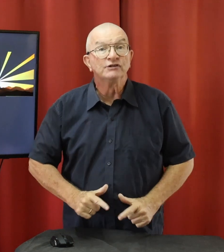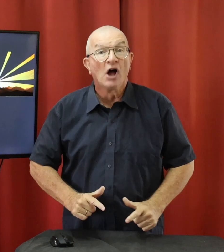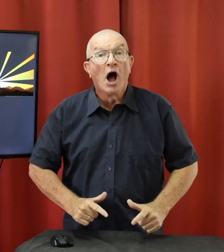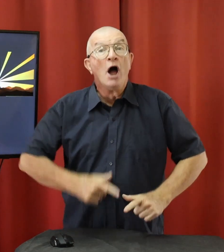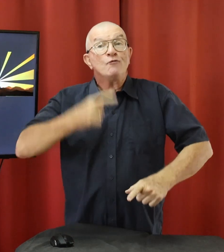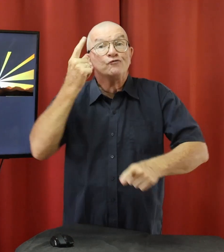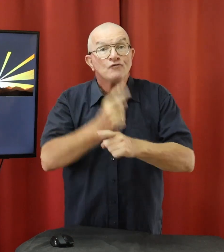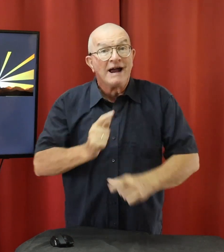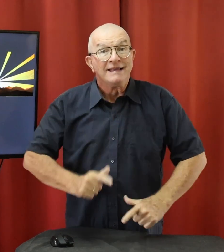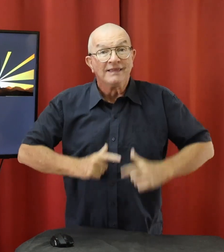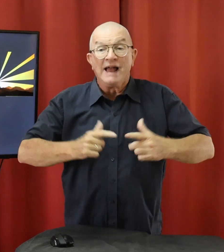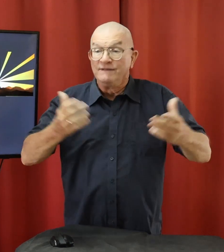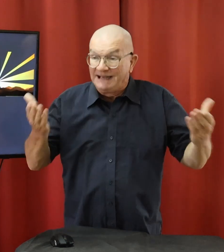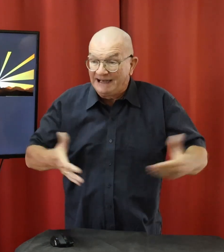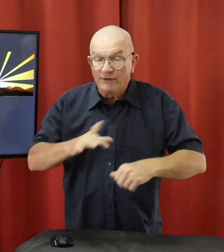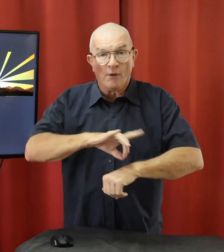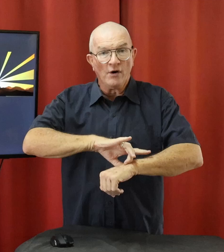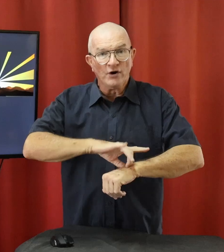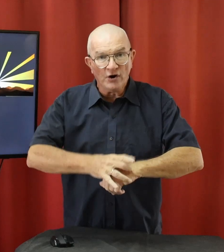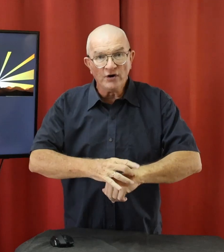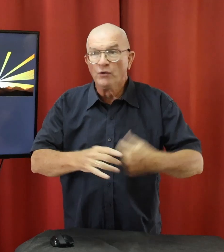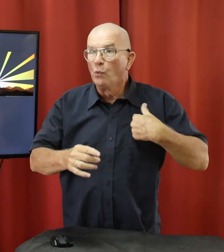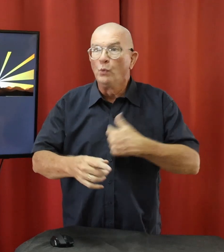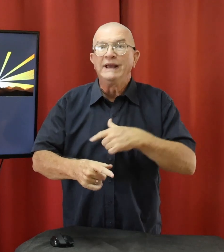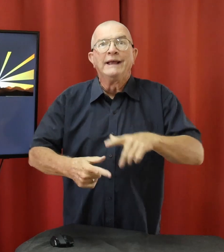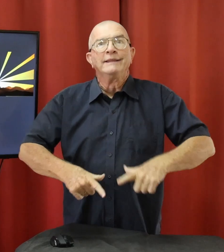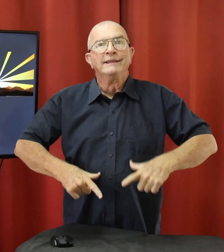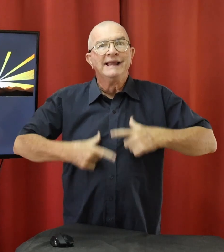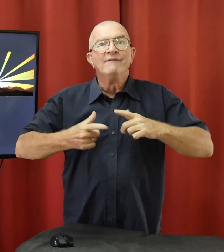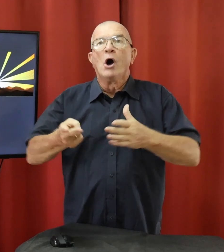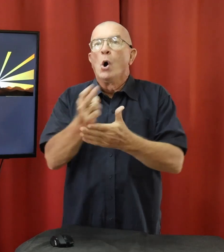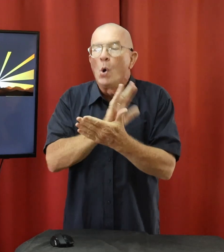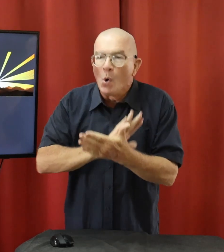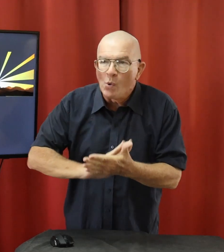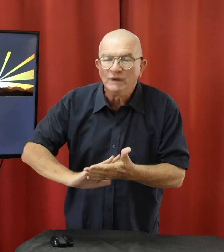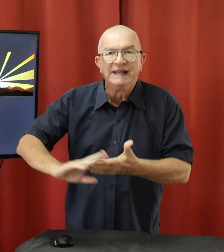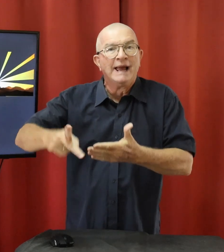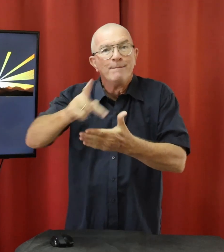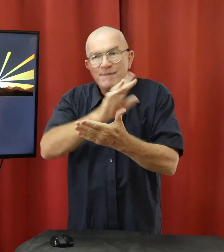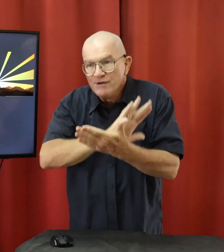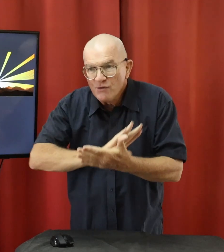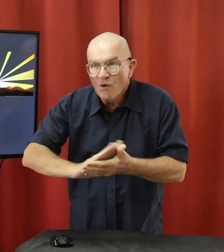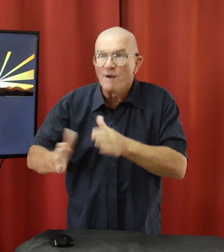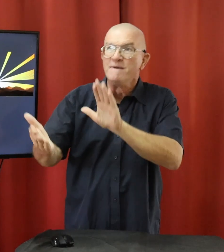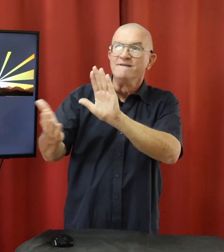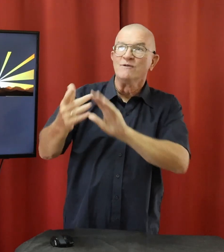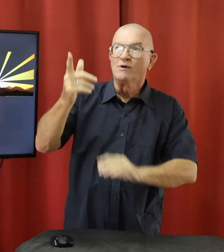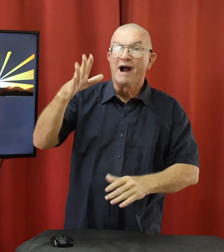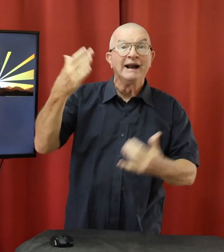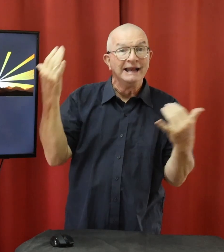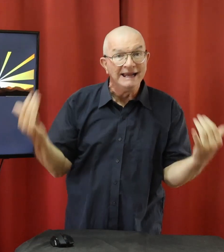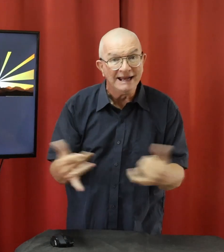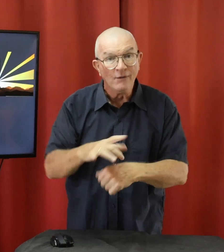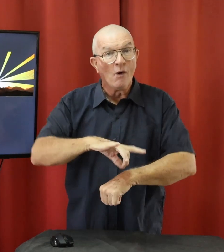That teaching gives us right living here on earth. We can live holy and pure before